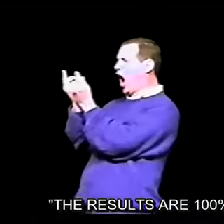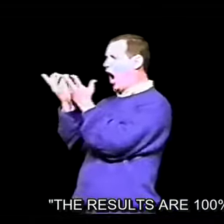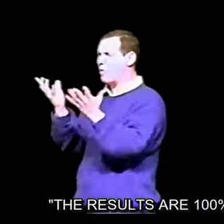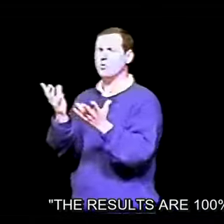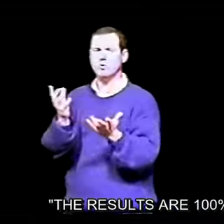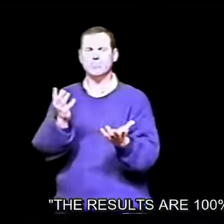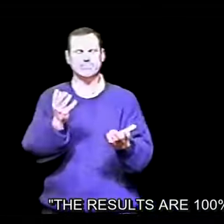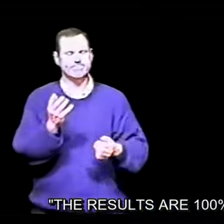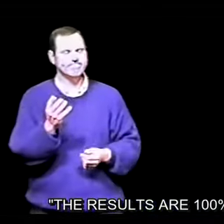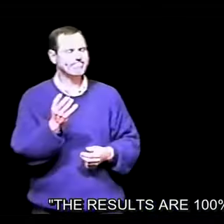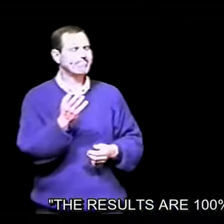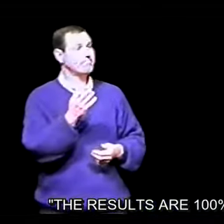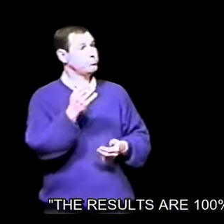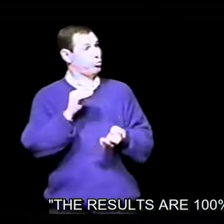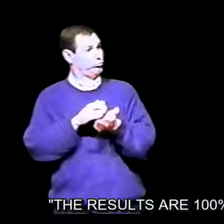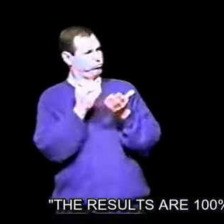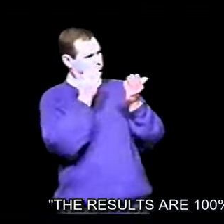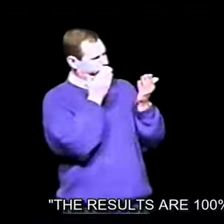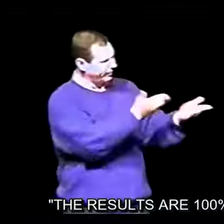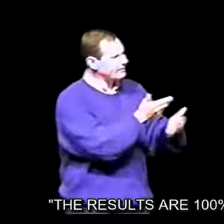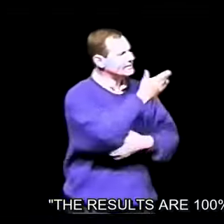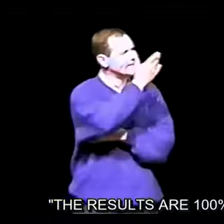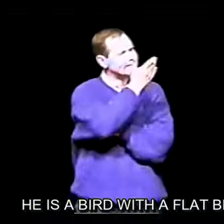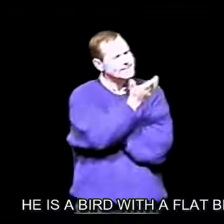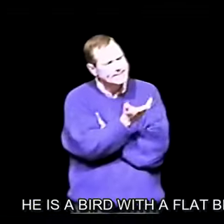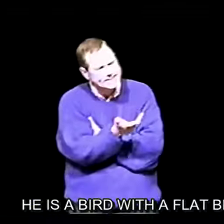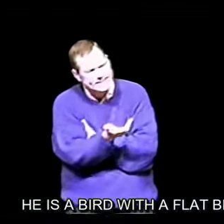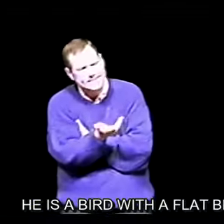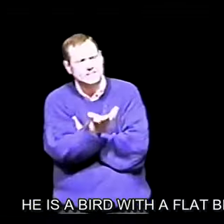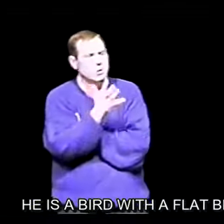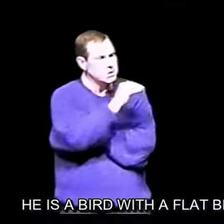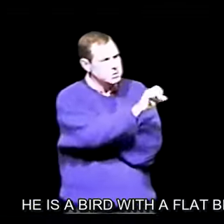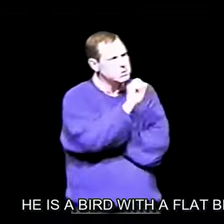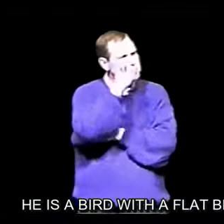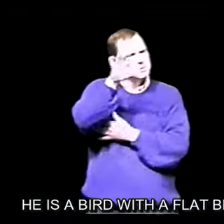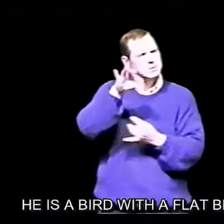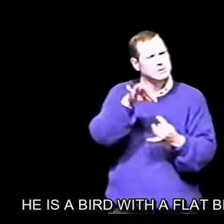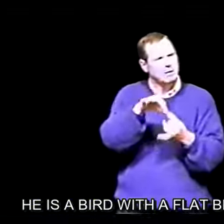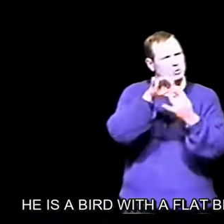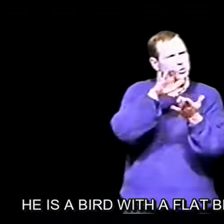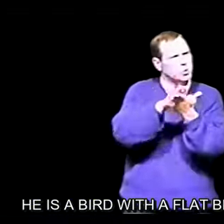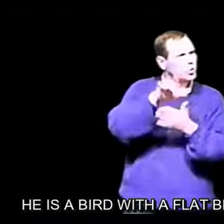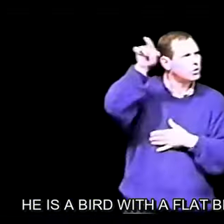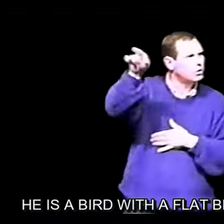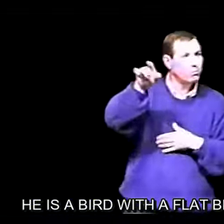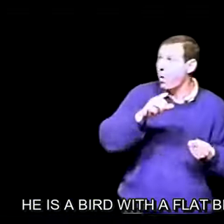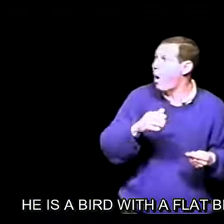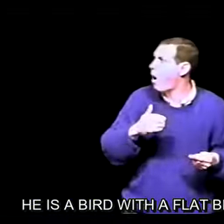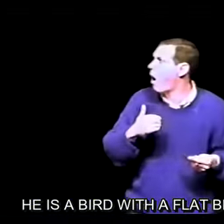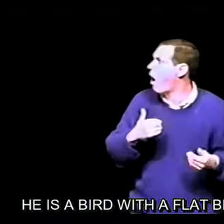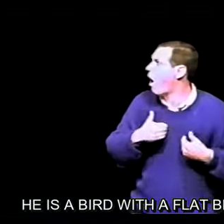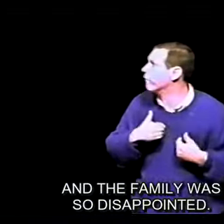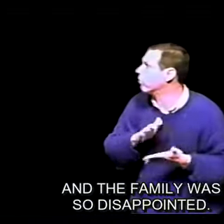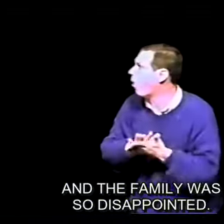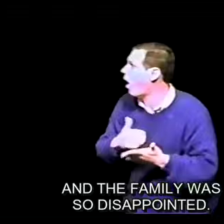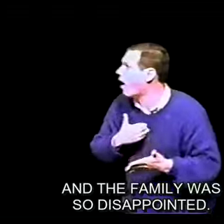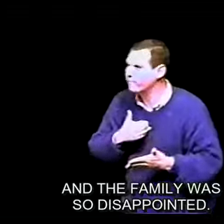results are 100%. He is a bird with a flat beak. And the family